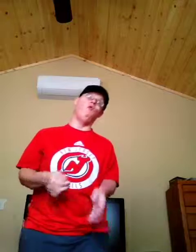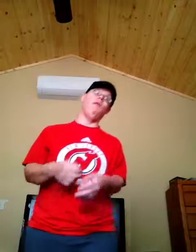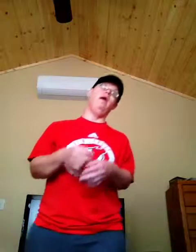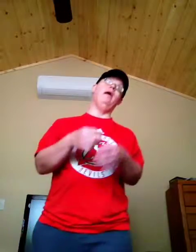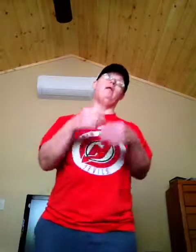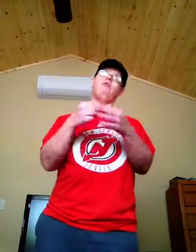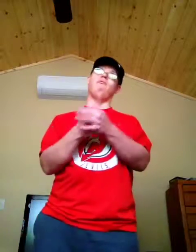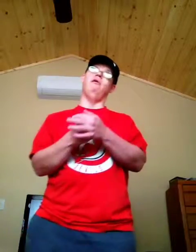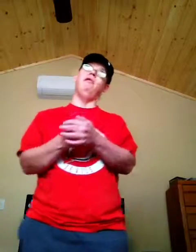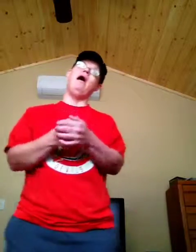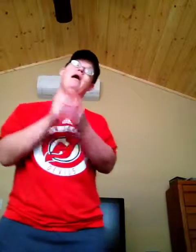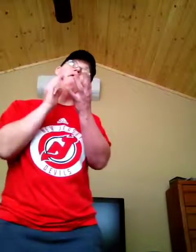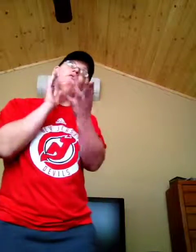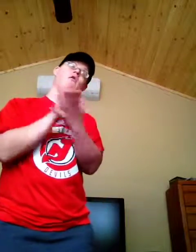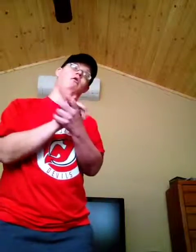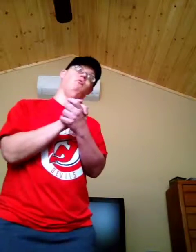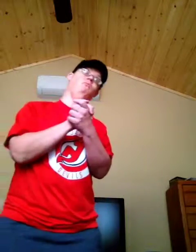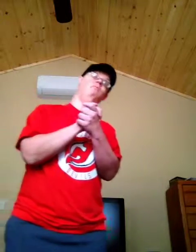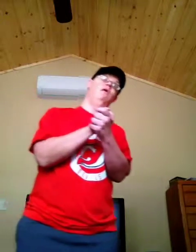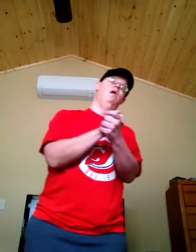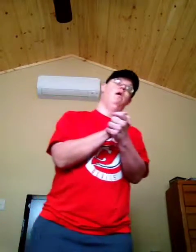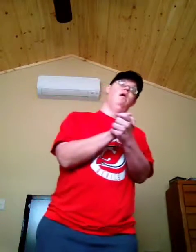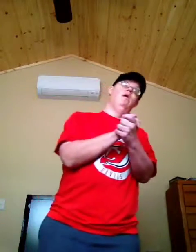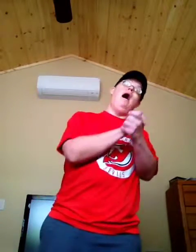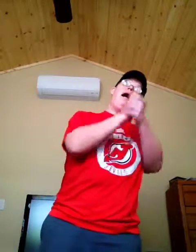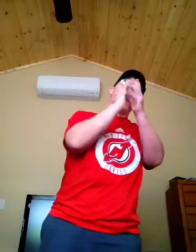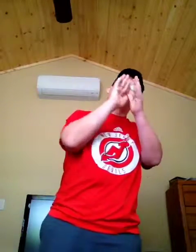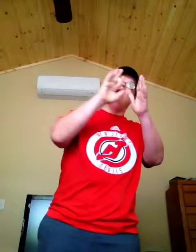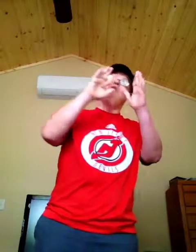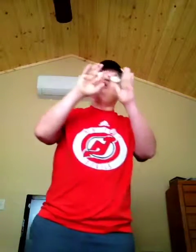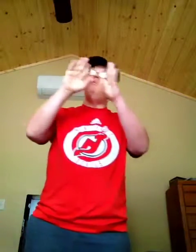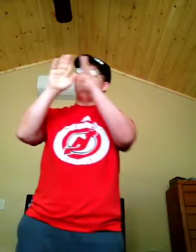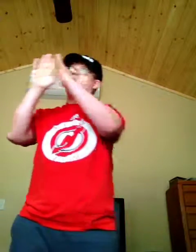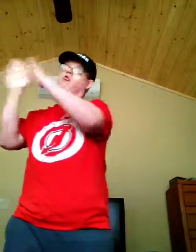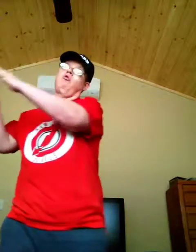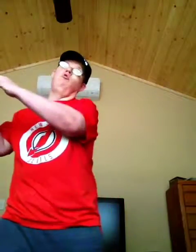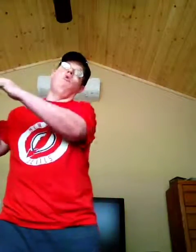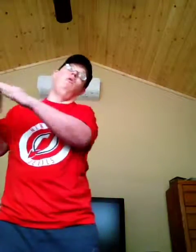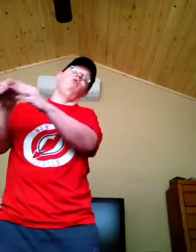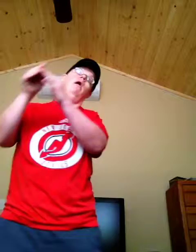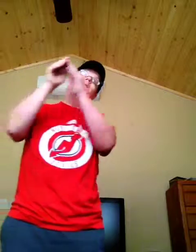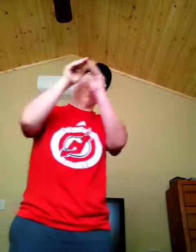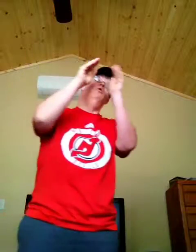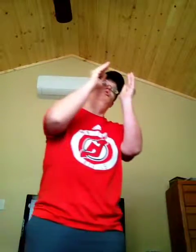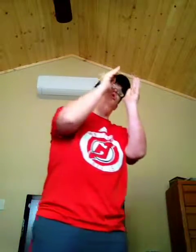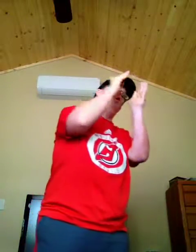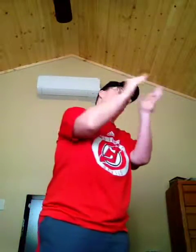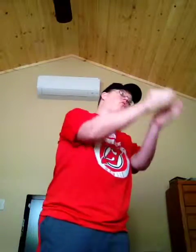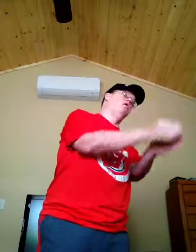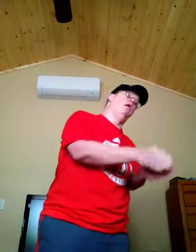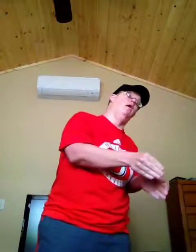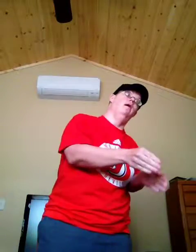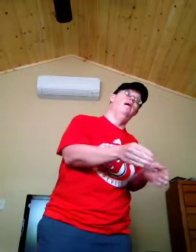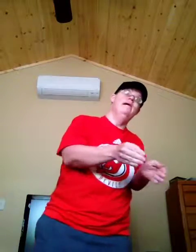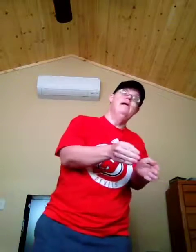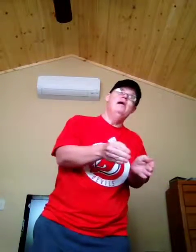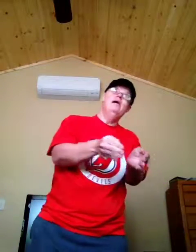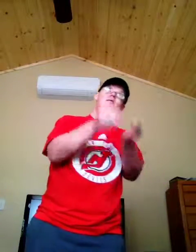me and stuff like that. It was awesome. I can tell you so much stories about New York City, but